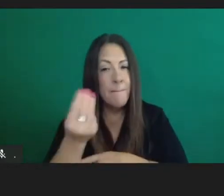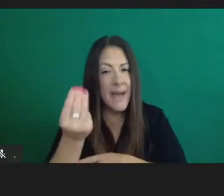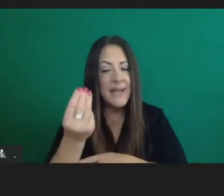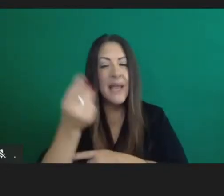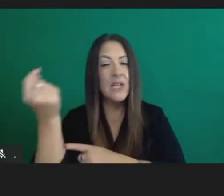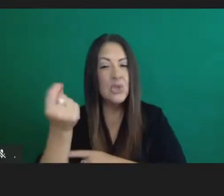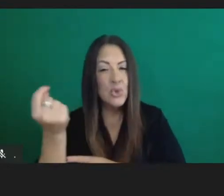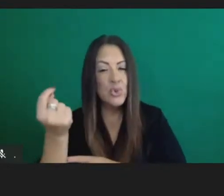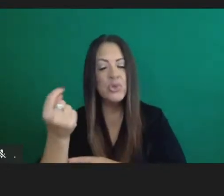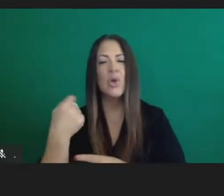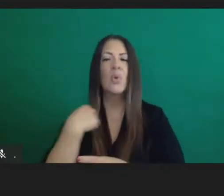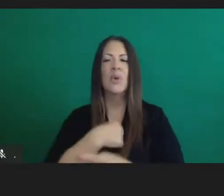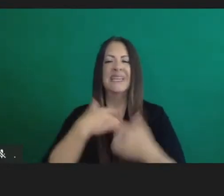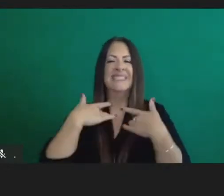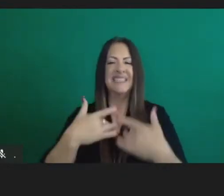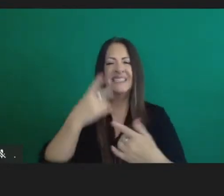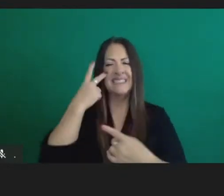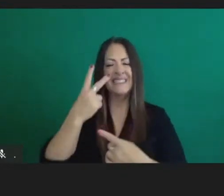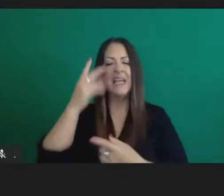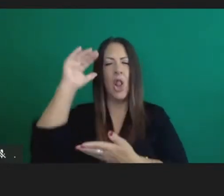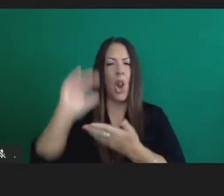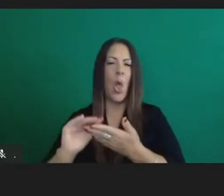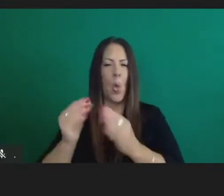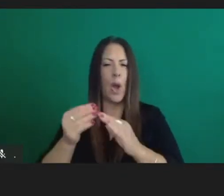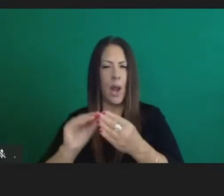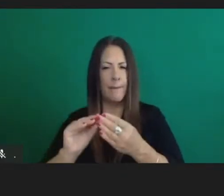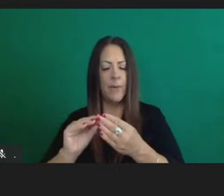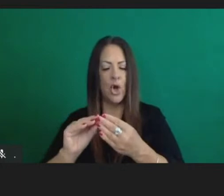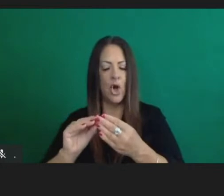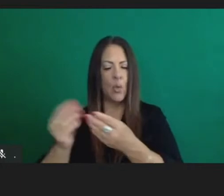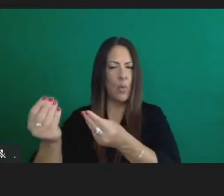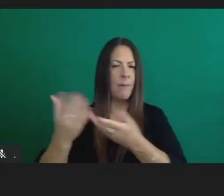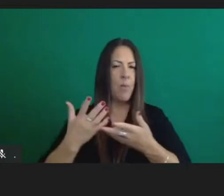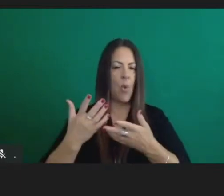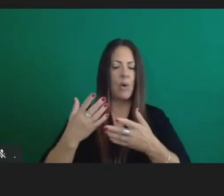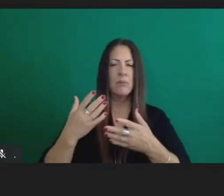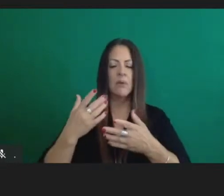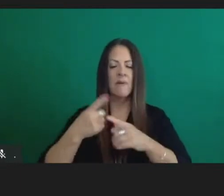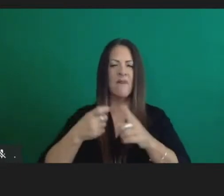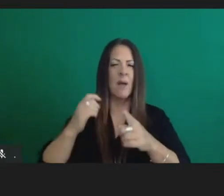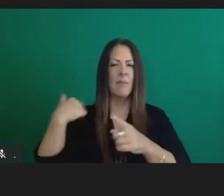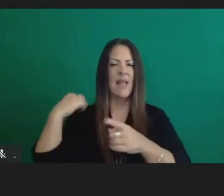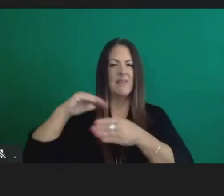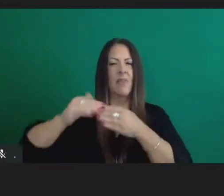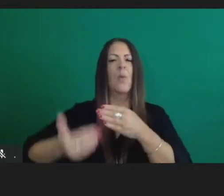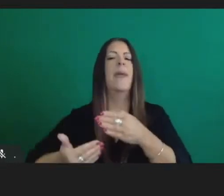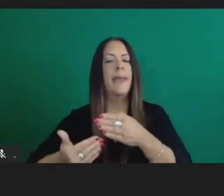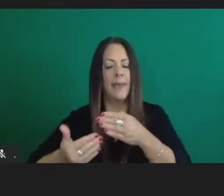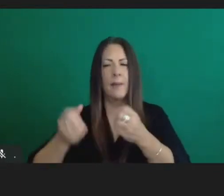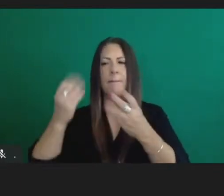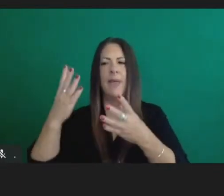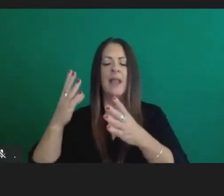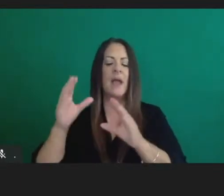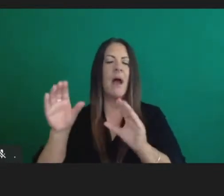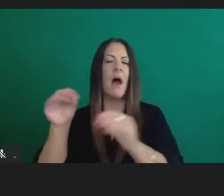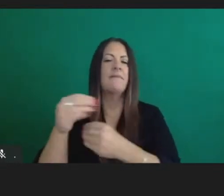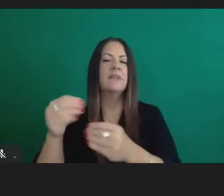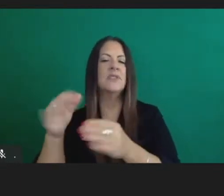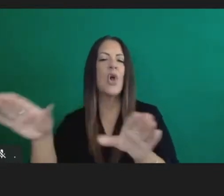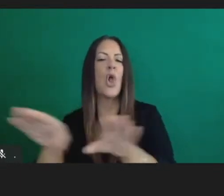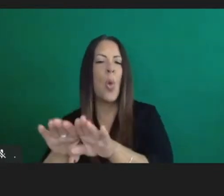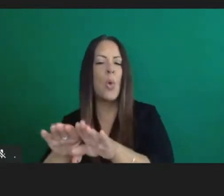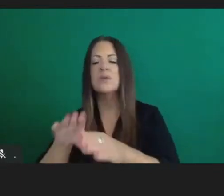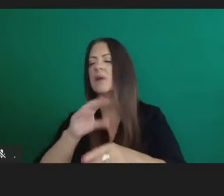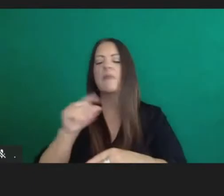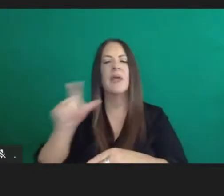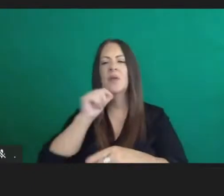see a low death count because it represents death reporting over the weekend where a lot of county offices are closed and we don't